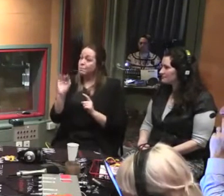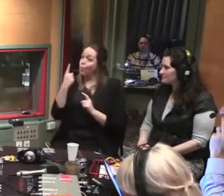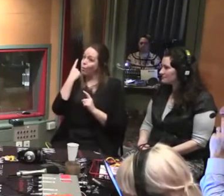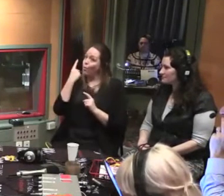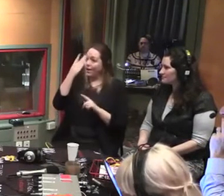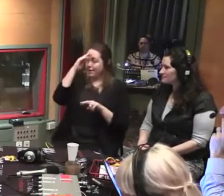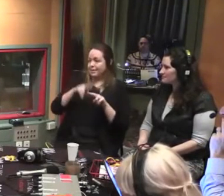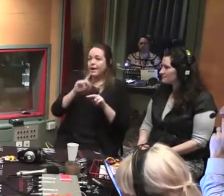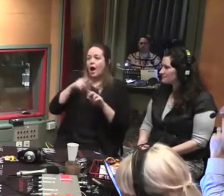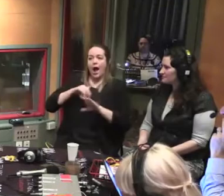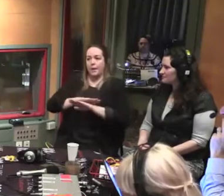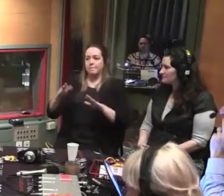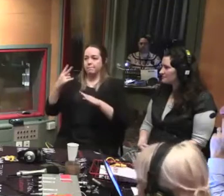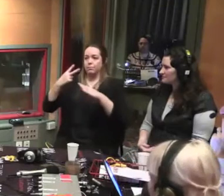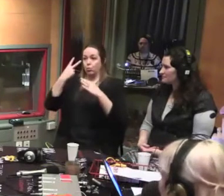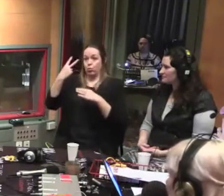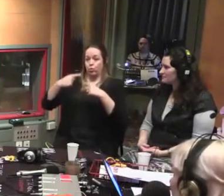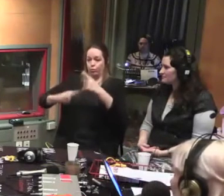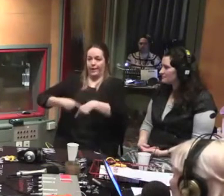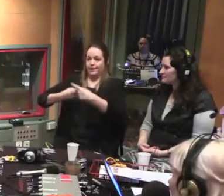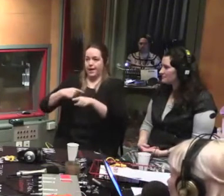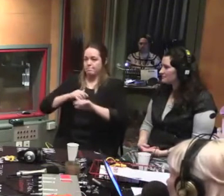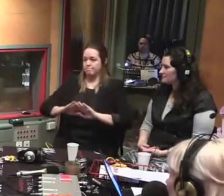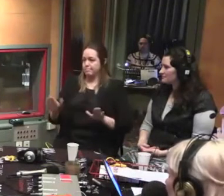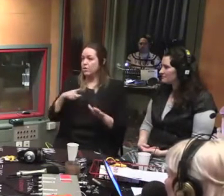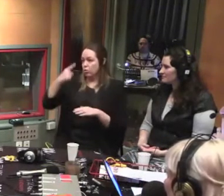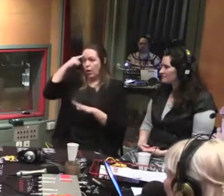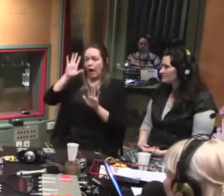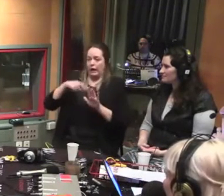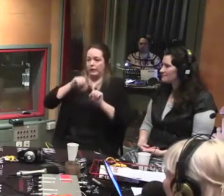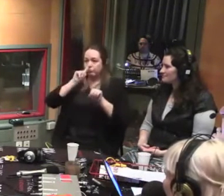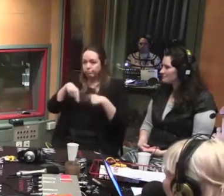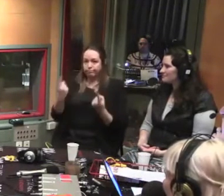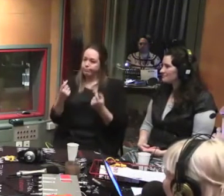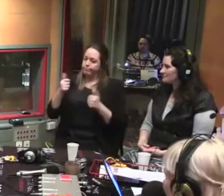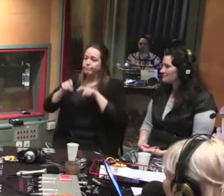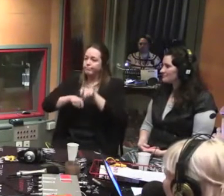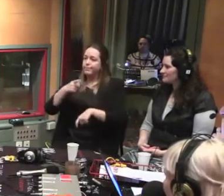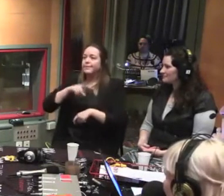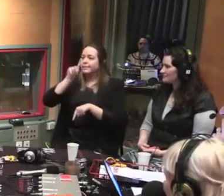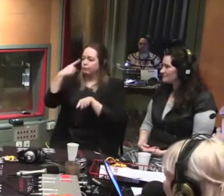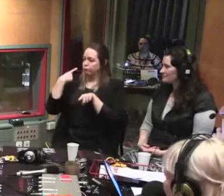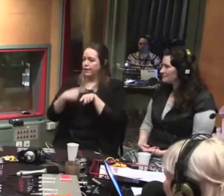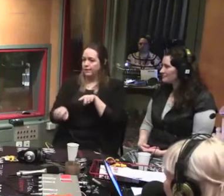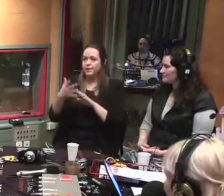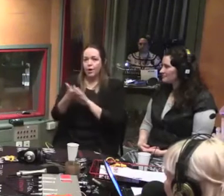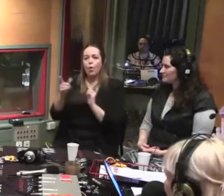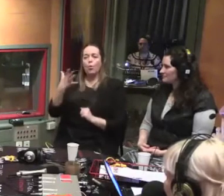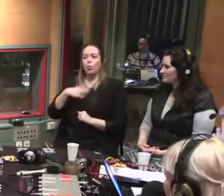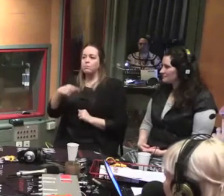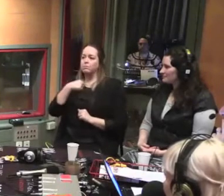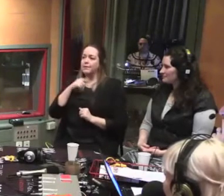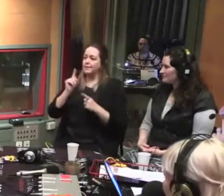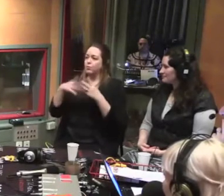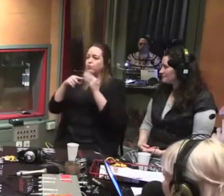restriction. They said that I couldn't have a two-wheeler bike because they didn't think I'd be able to ride it well enough, because I wouldn't be able to go fast enough. So they wanted me to stay with